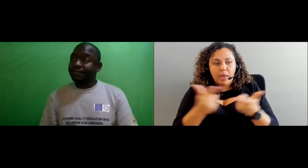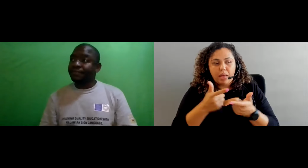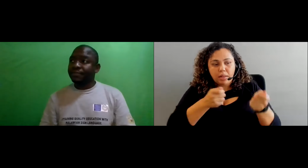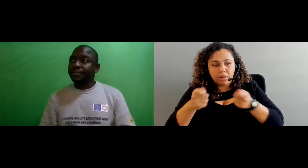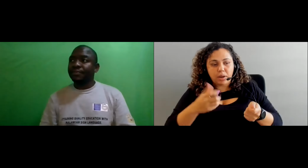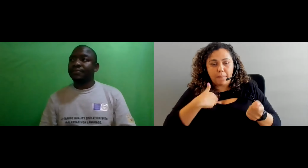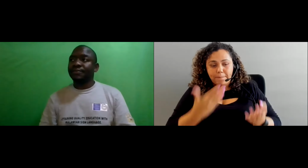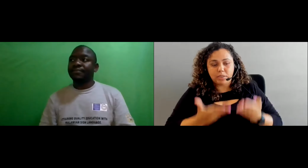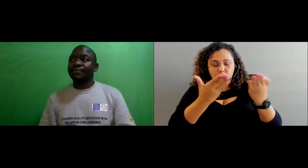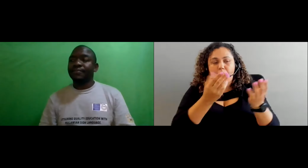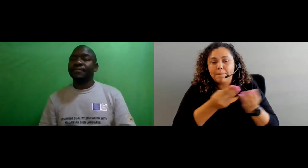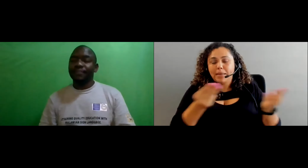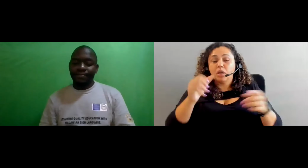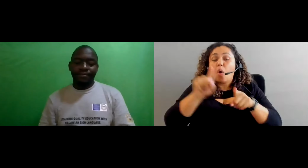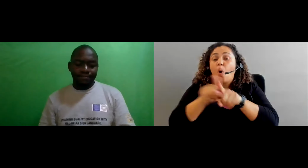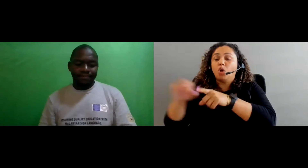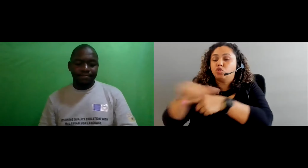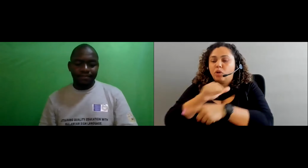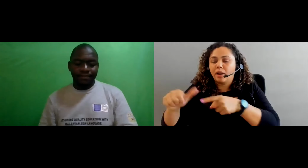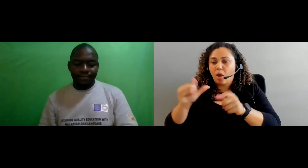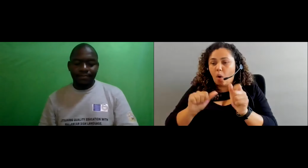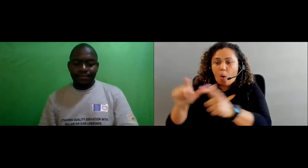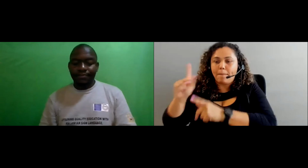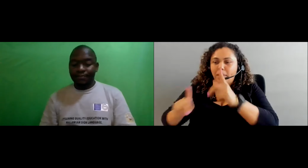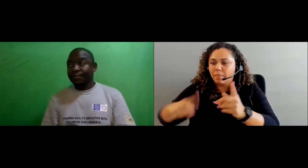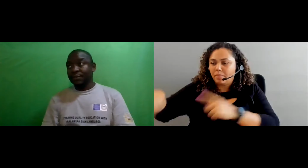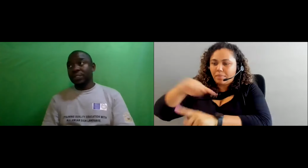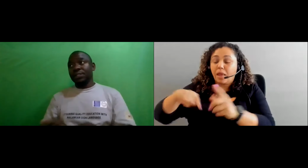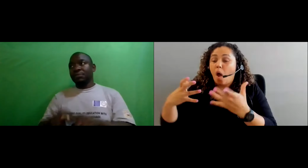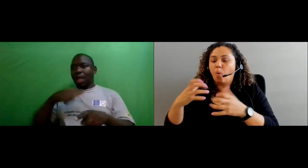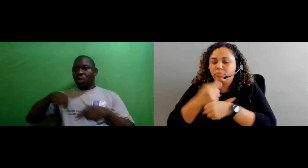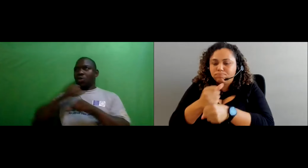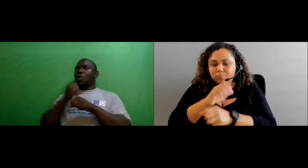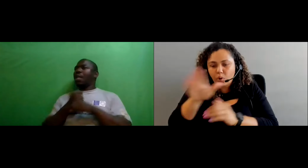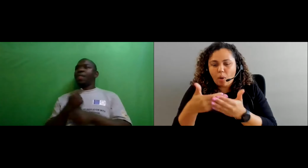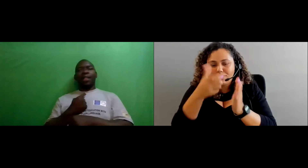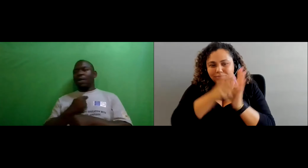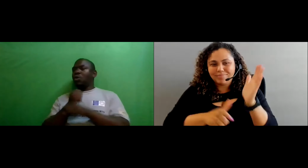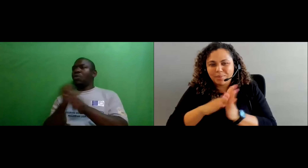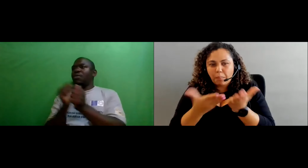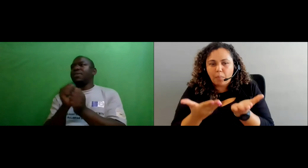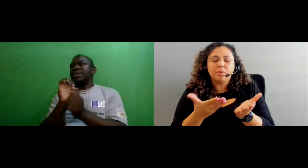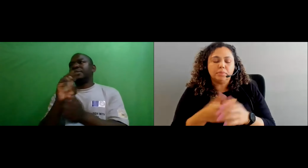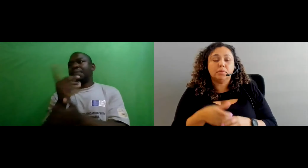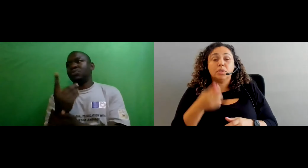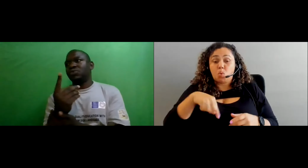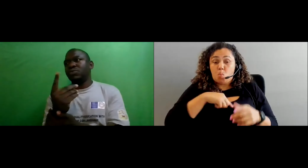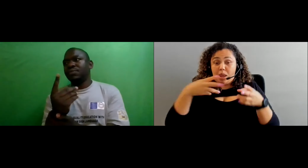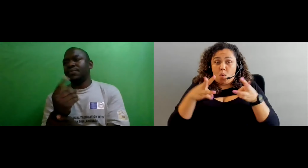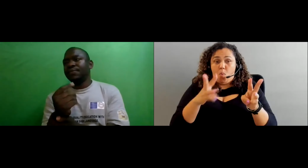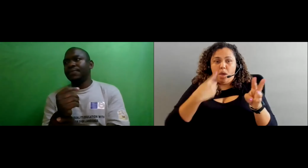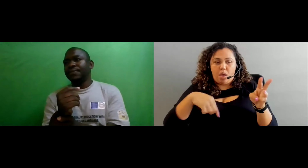disseminate the materials and also train the beneficiaries on how to utilize the content. So this work, we're